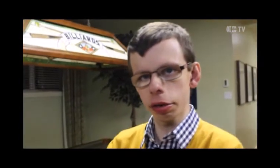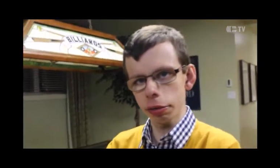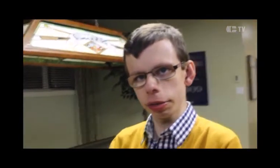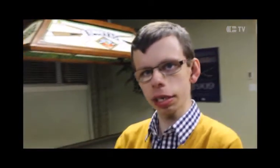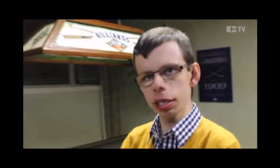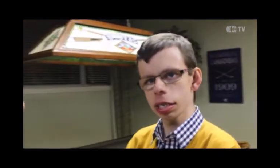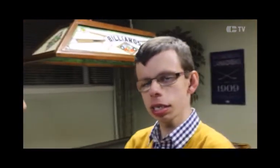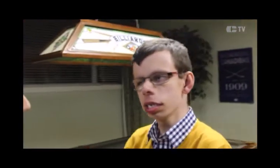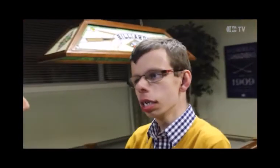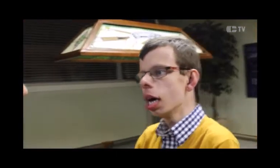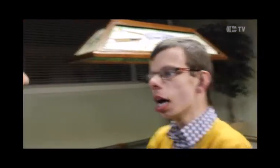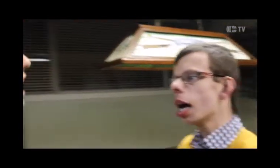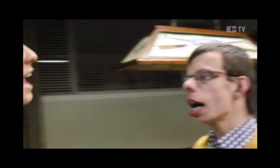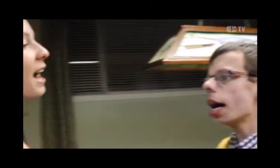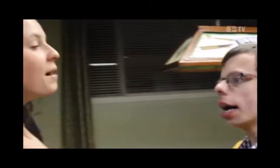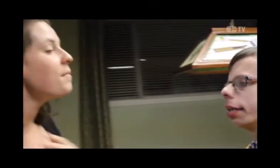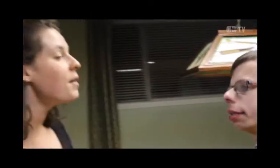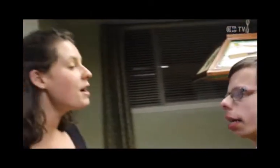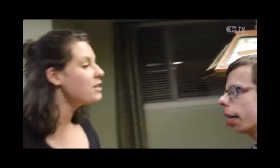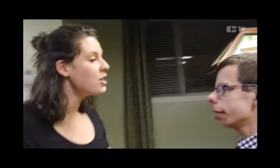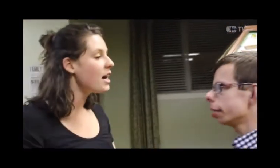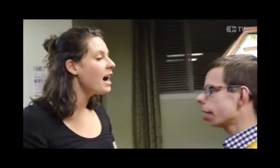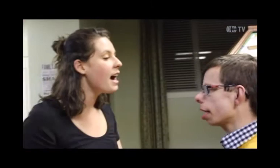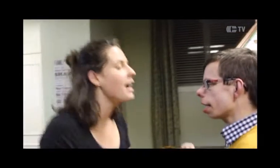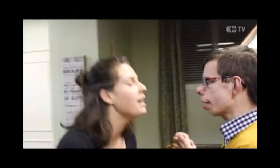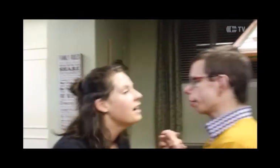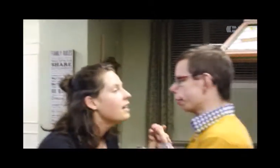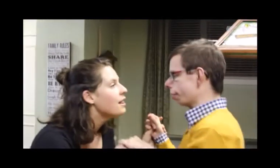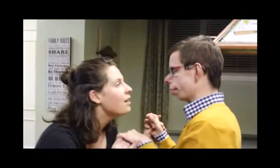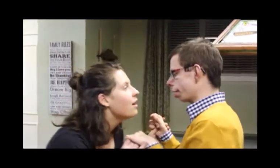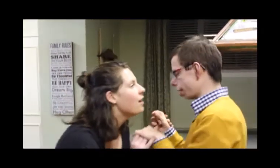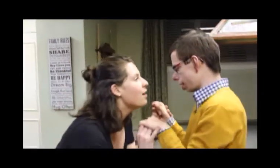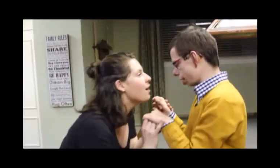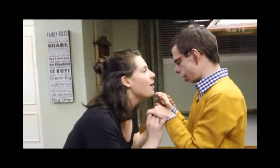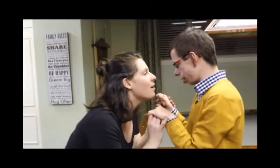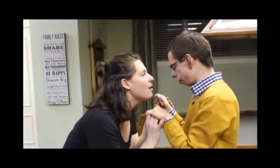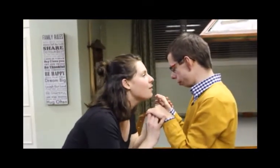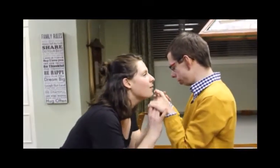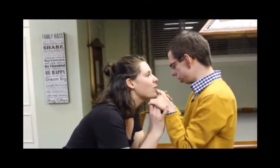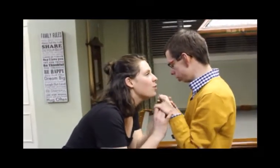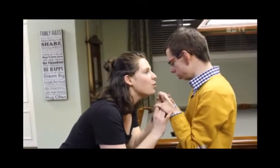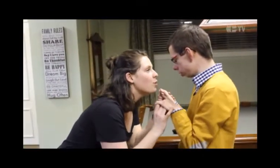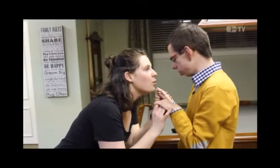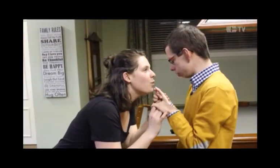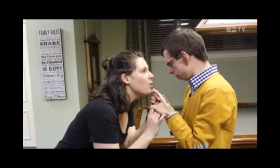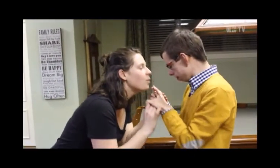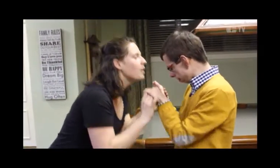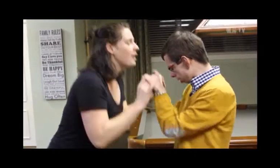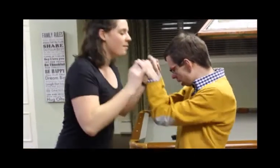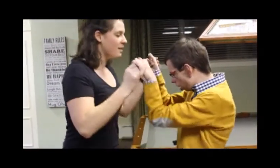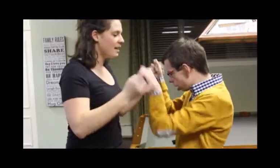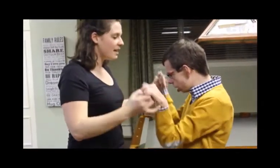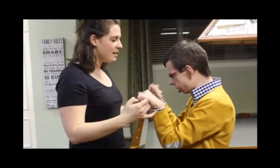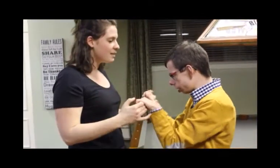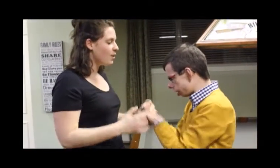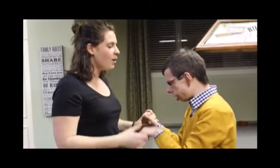know, dear, how much I love you. Please